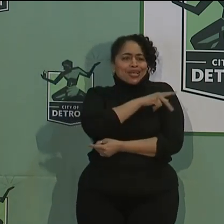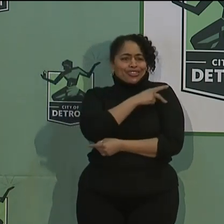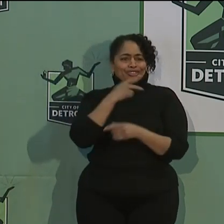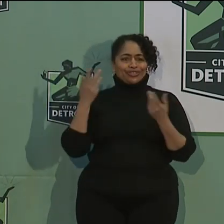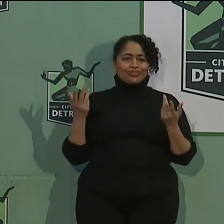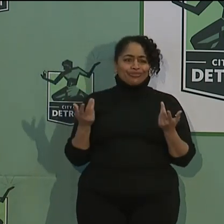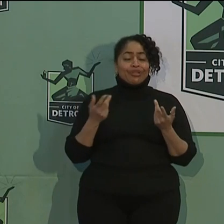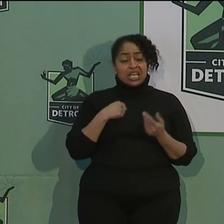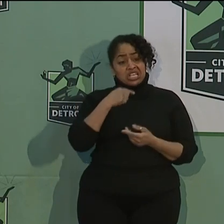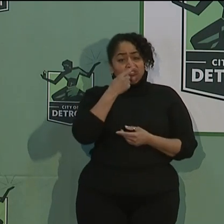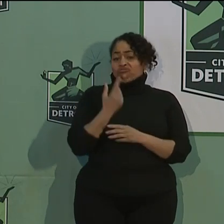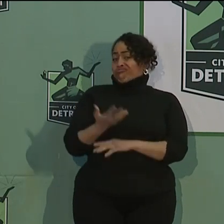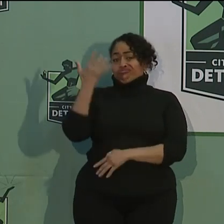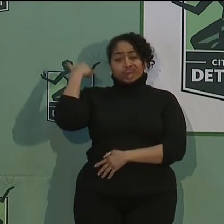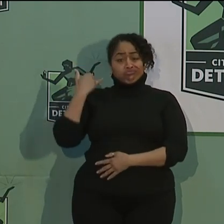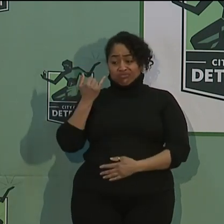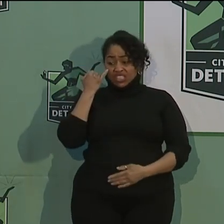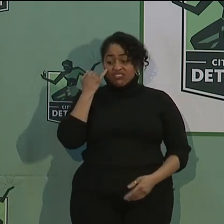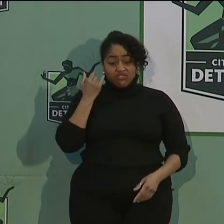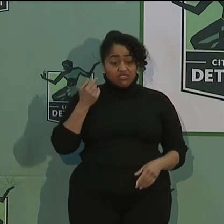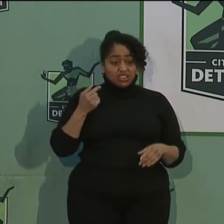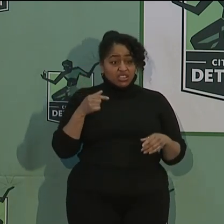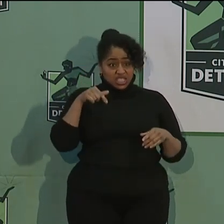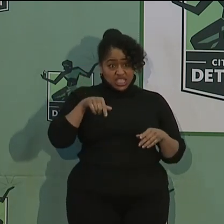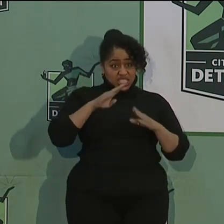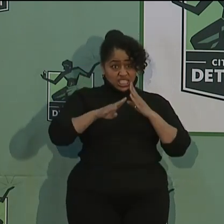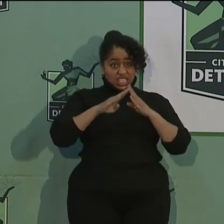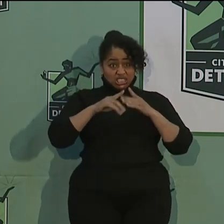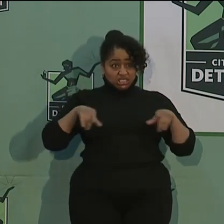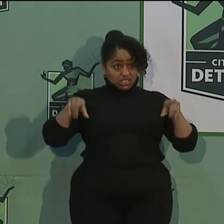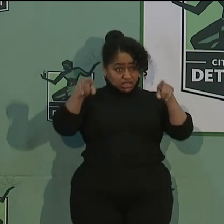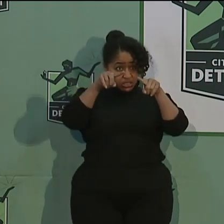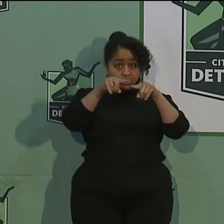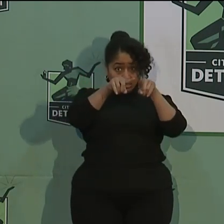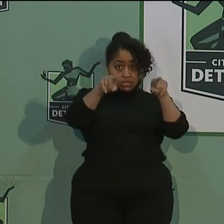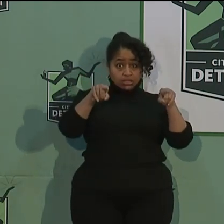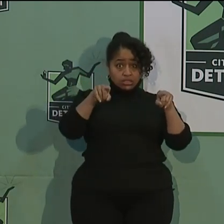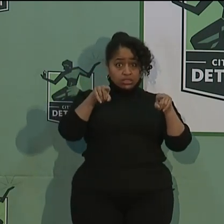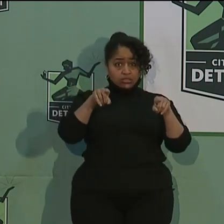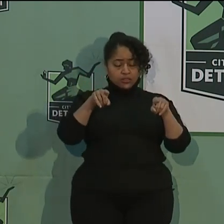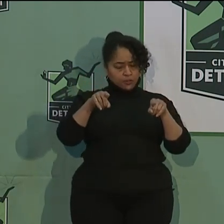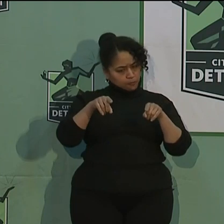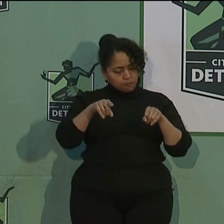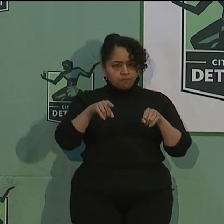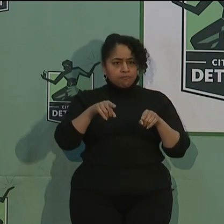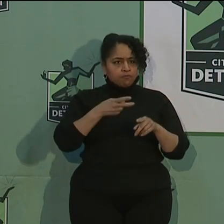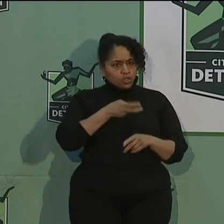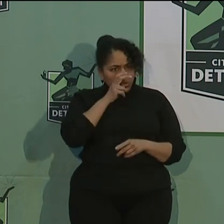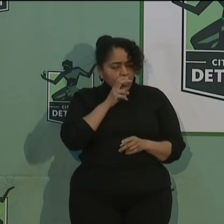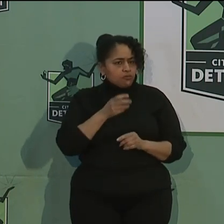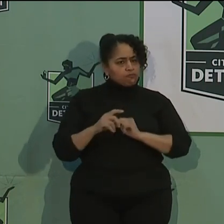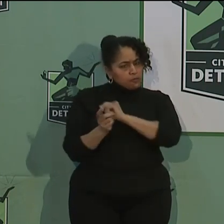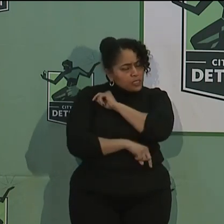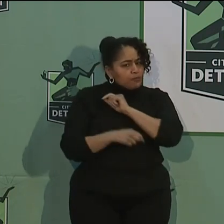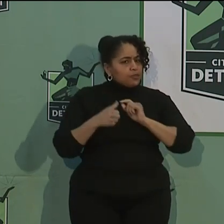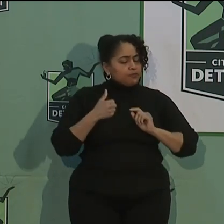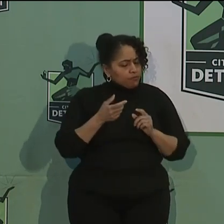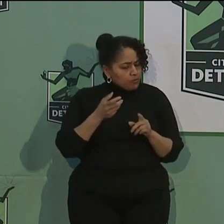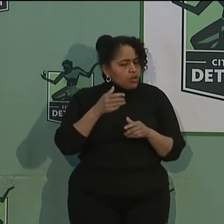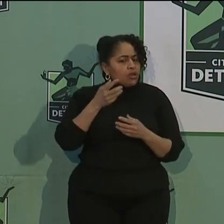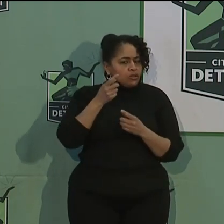I have said from the beginning, if this city is disciplined about social